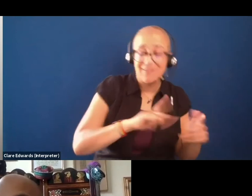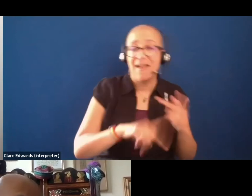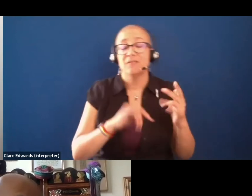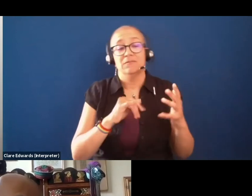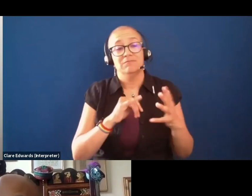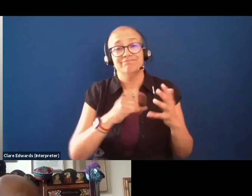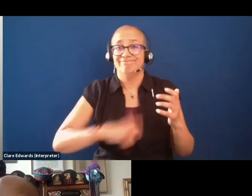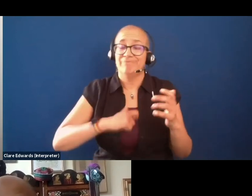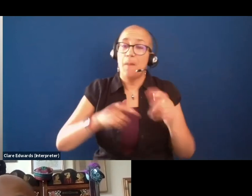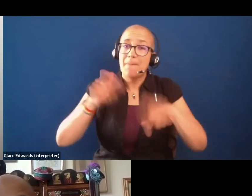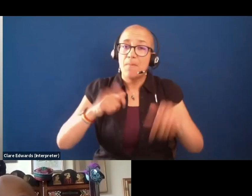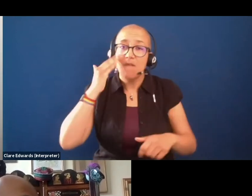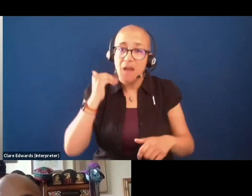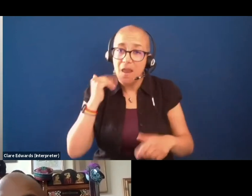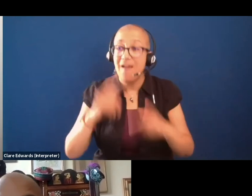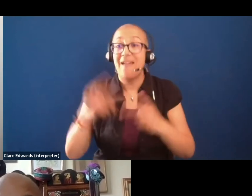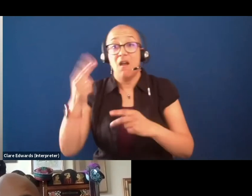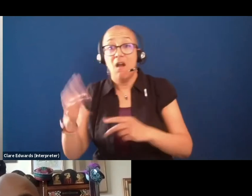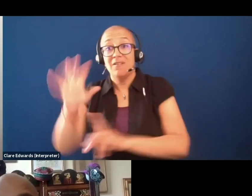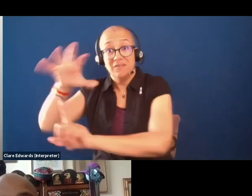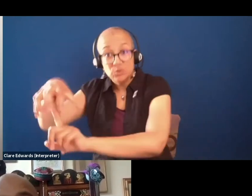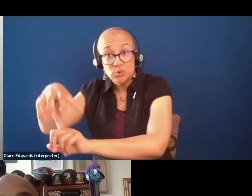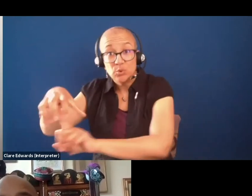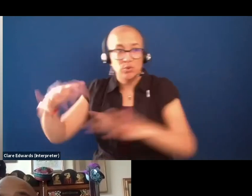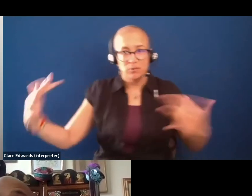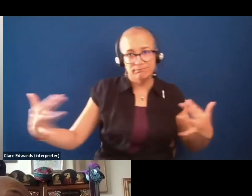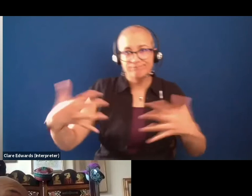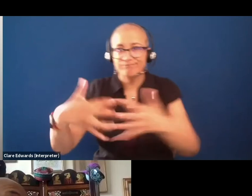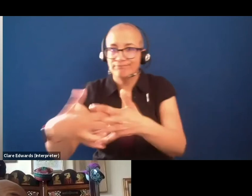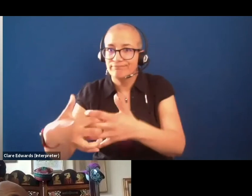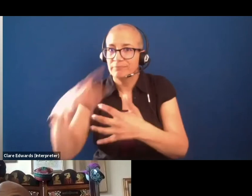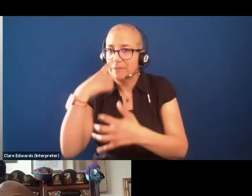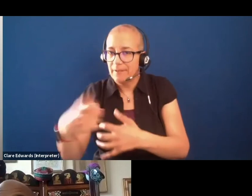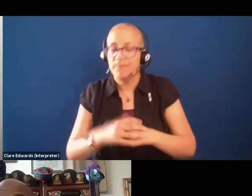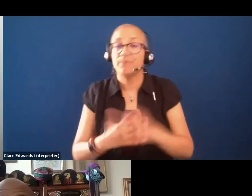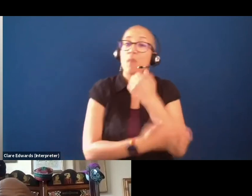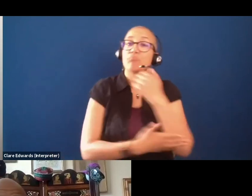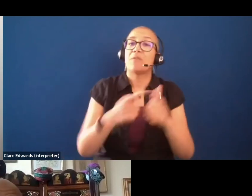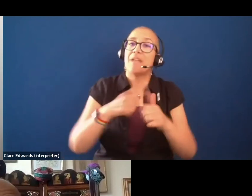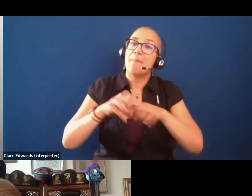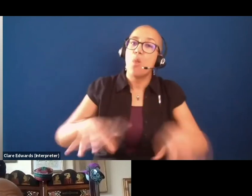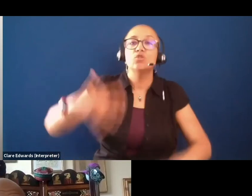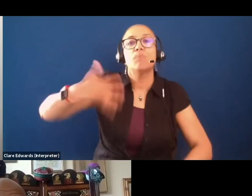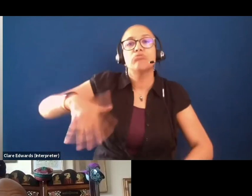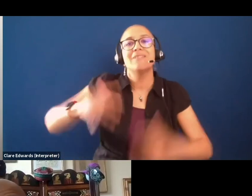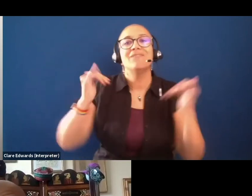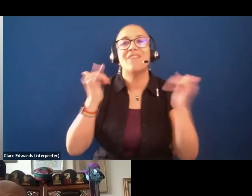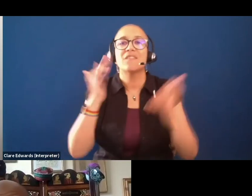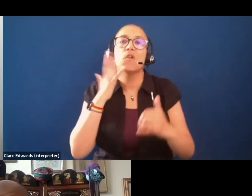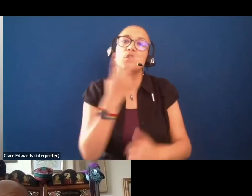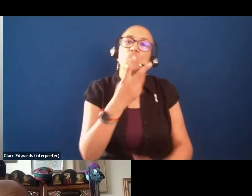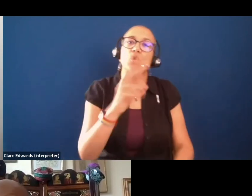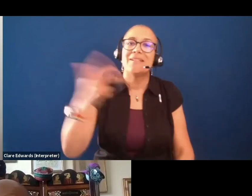art organisations / institutions. Brownton Abbey launched in Brighton Festival in 2018 with